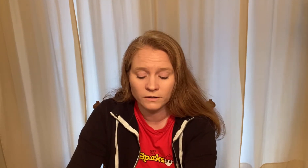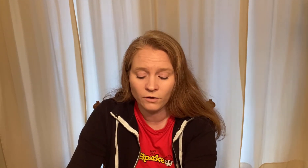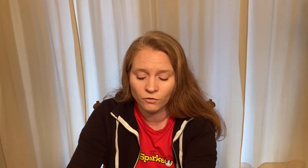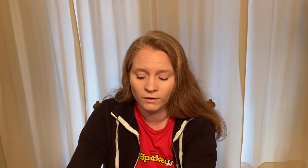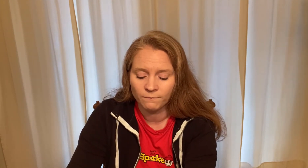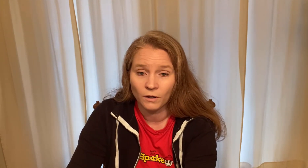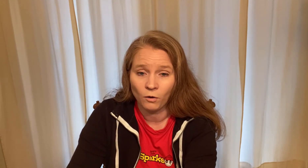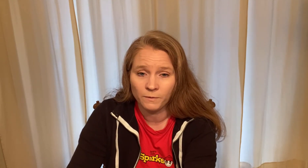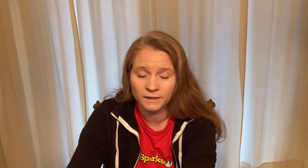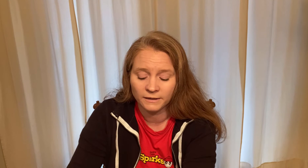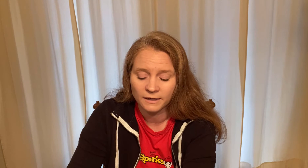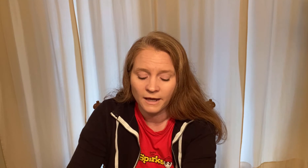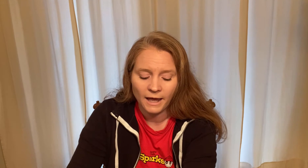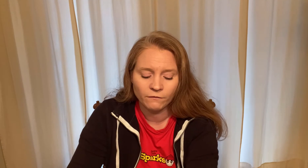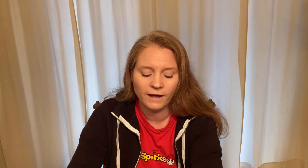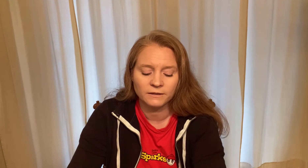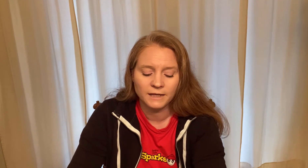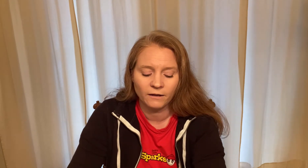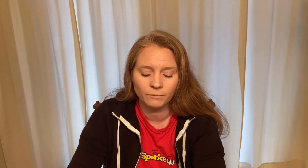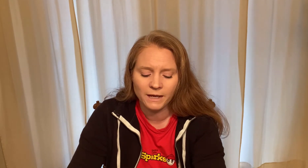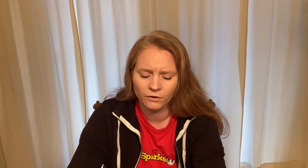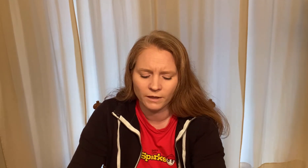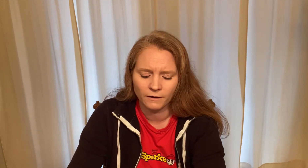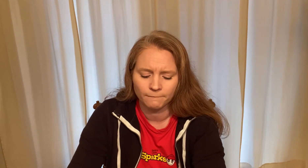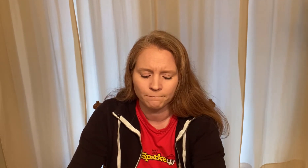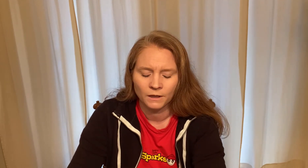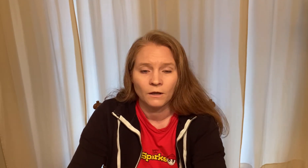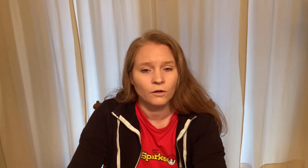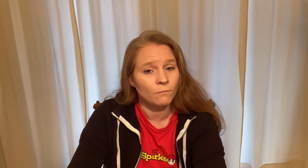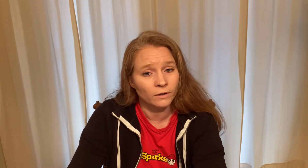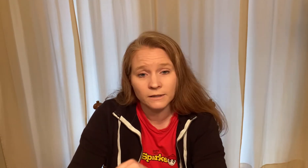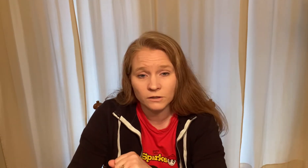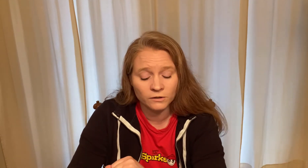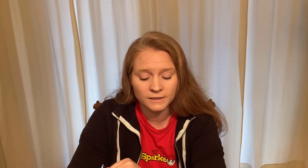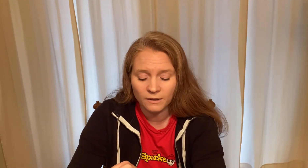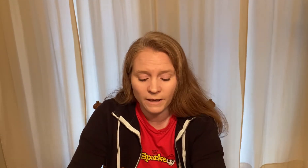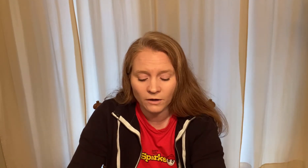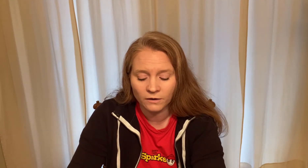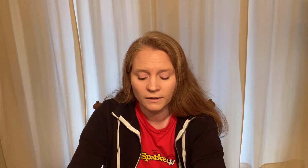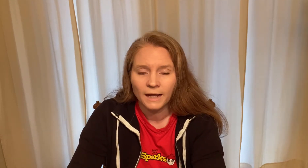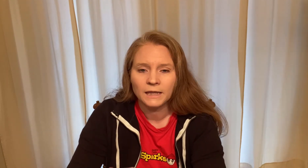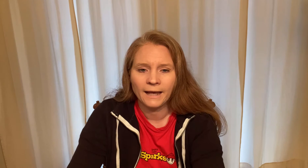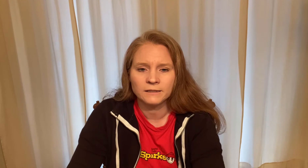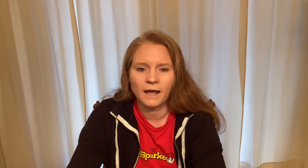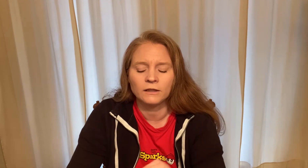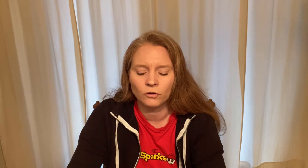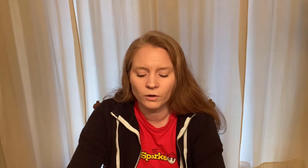the door, opened it, and found the town baker there. "Good morning, sir," said the baker. "Last night the Lord